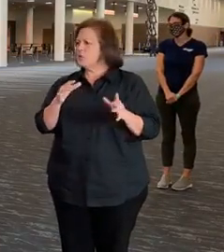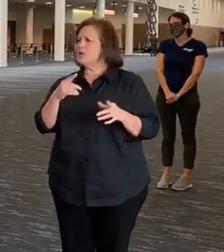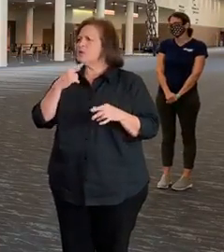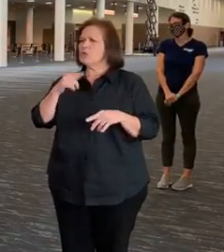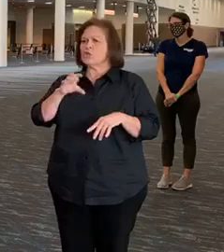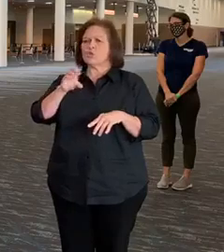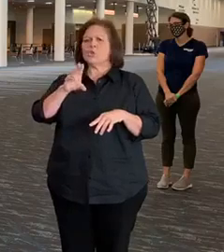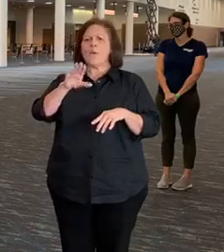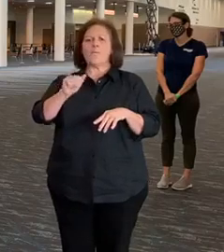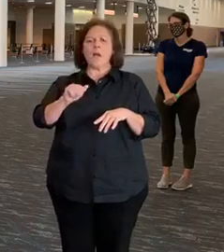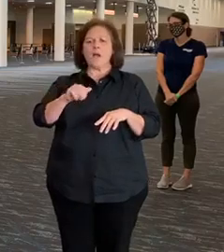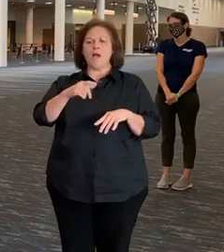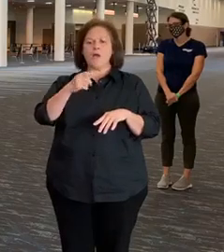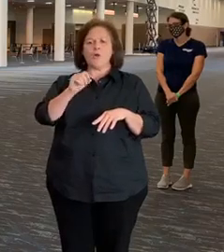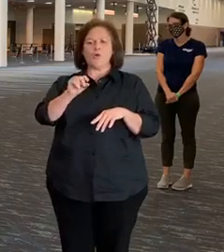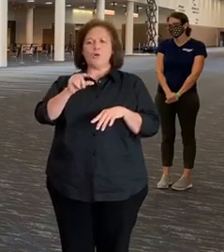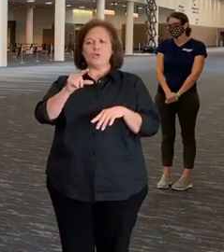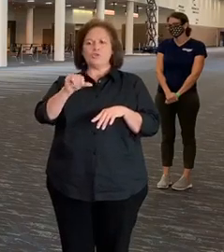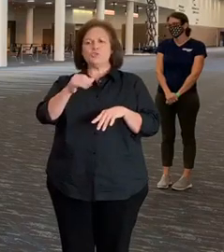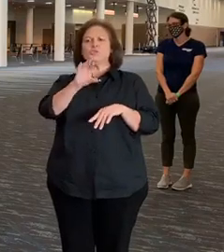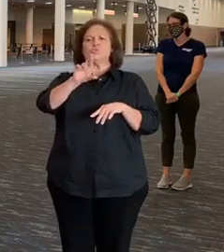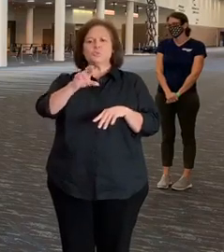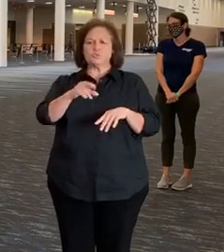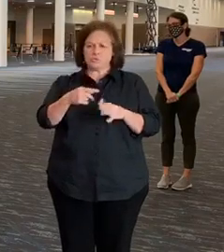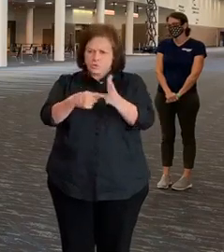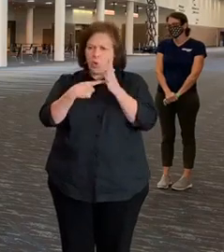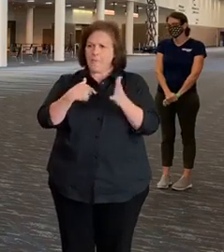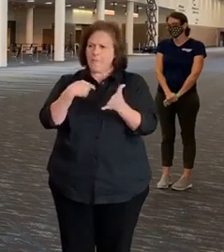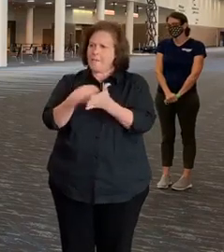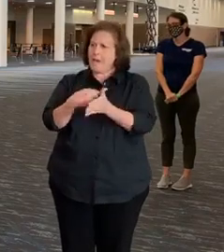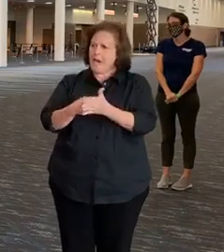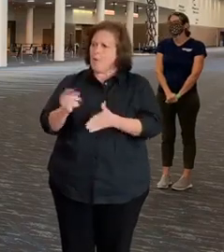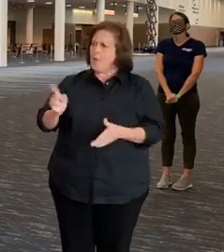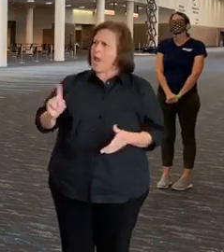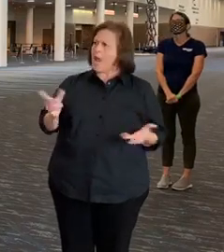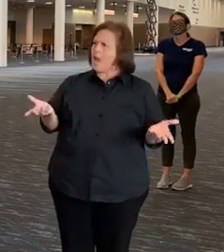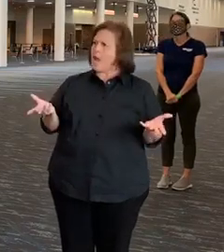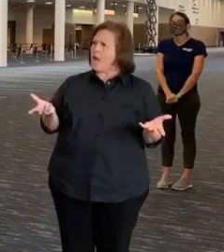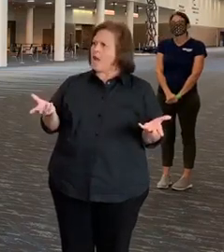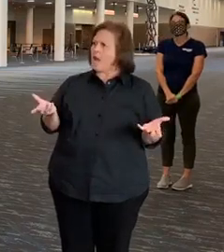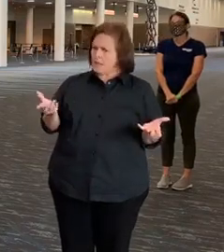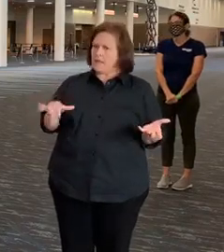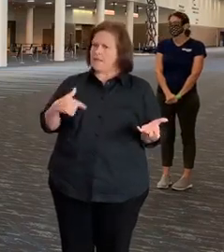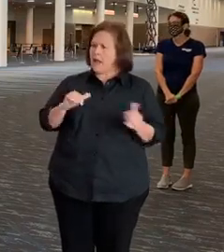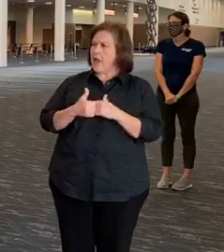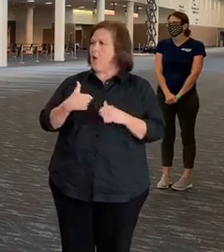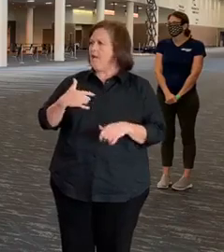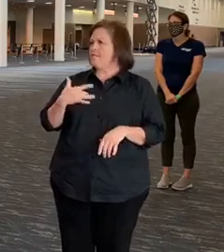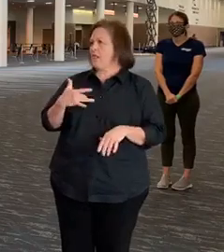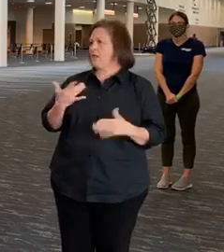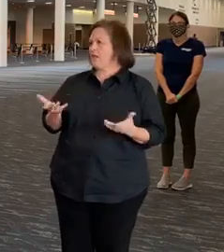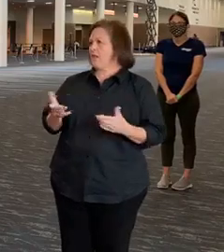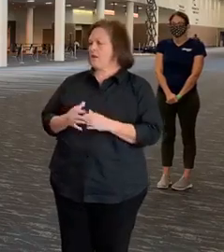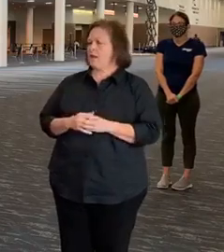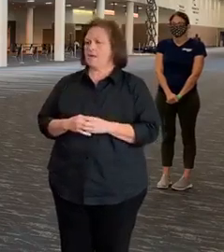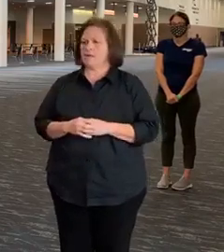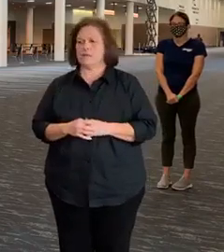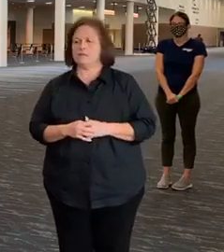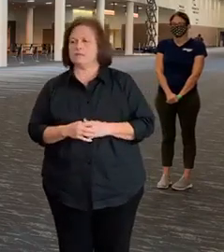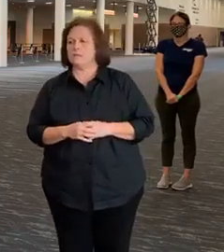name, Cuba Gooding Jr. And he just said, show me the money. That's kind of like where I am right now. The advocate?